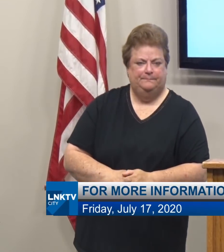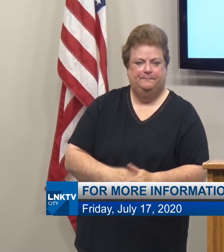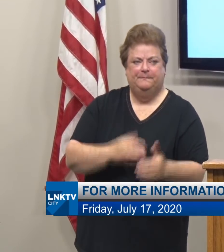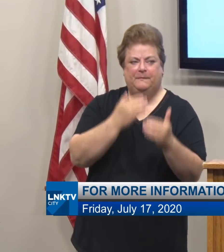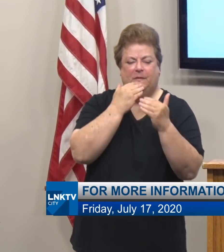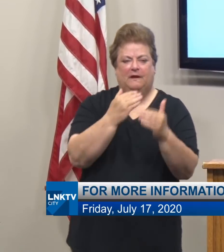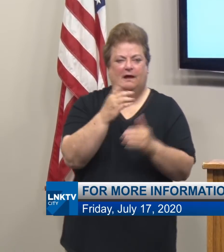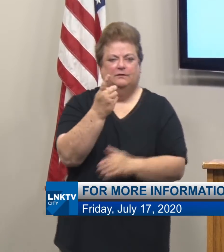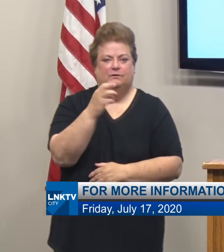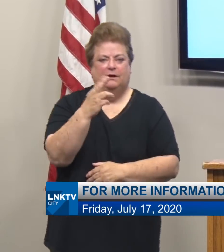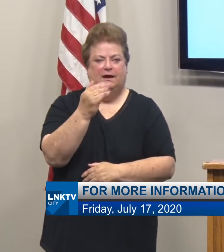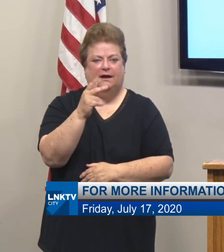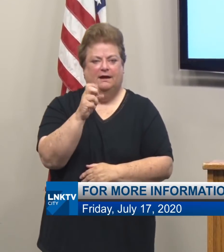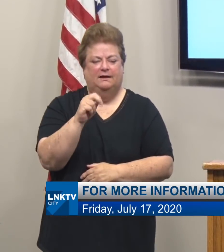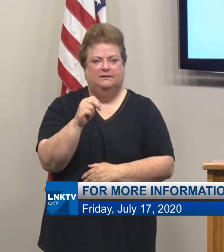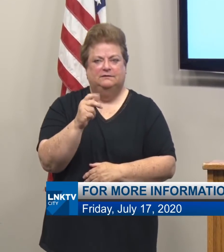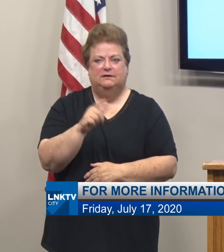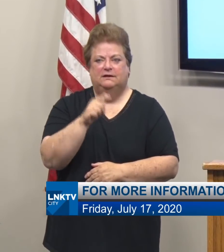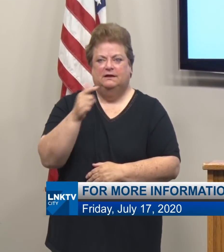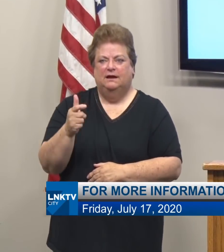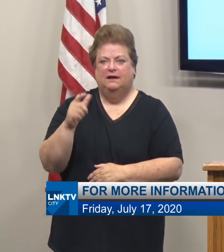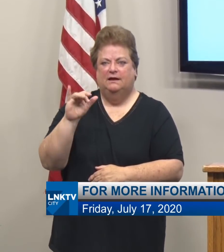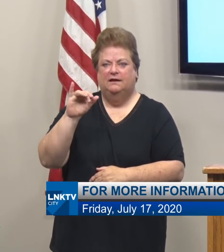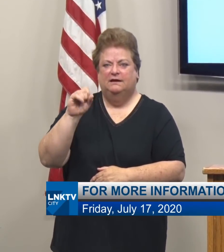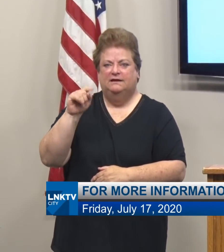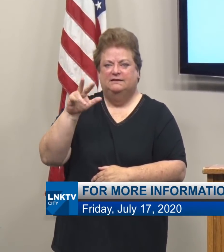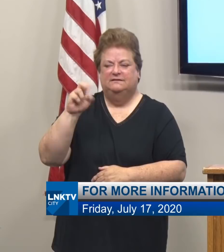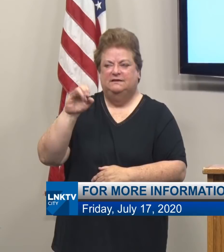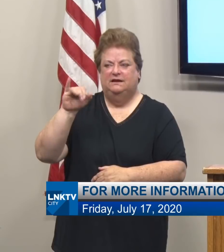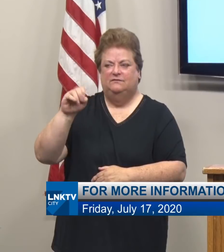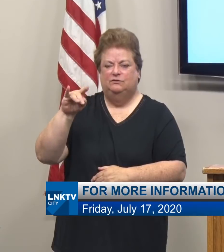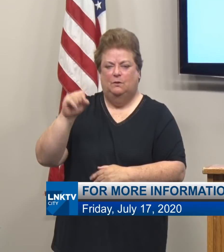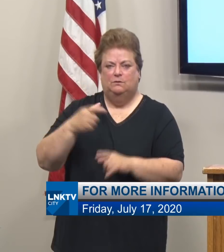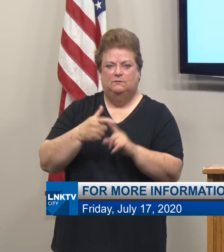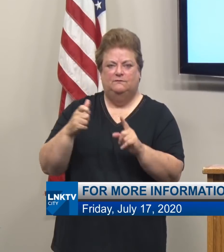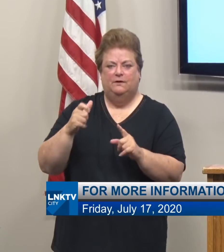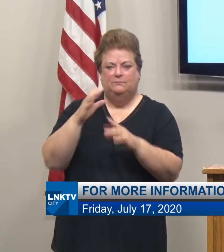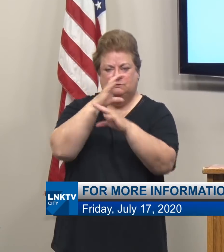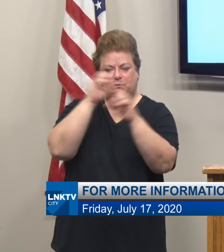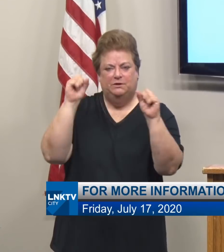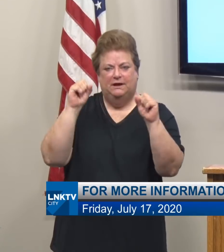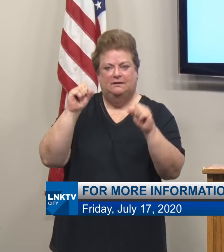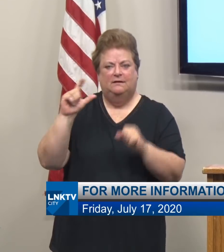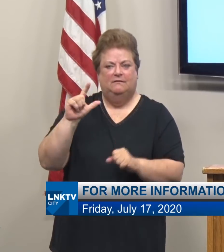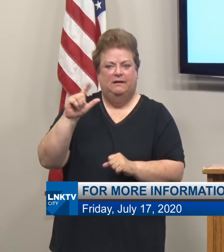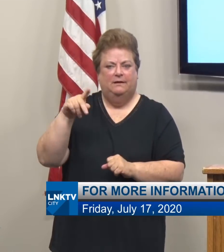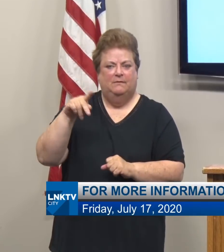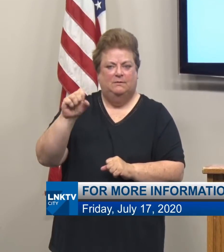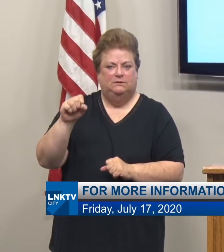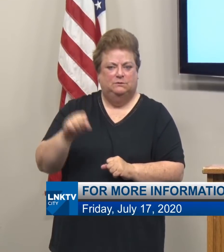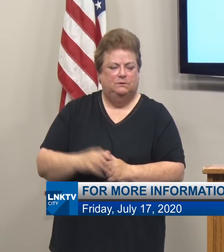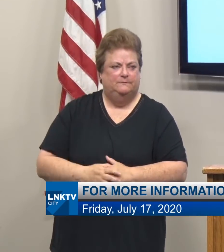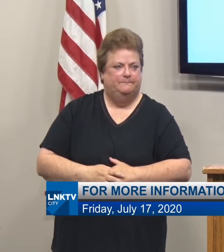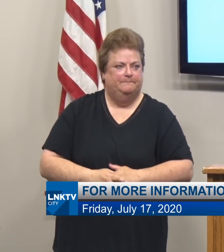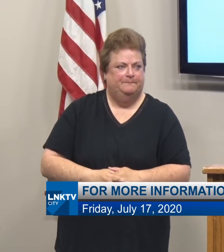Thank you, Dr. Hansen. And next I'd like to invite Steve Joel, Superintendent of Lincoln Public Schools, to speak.